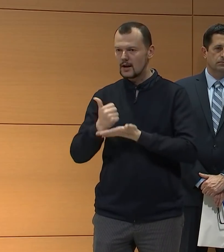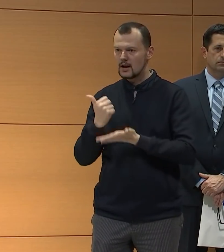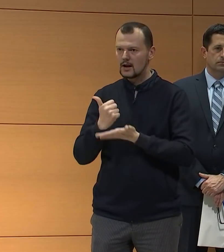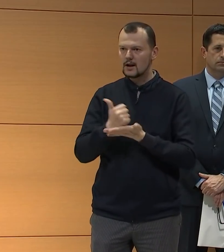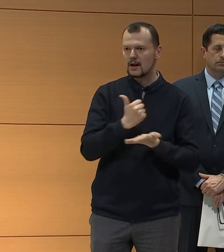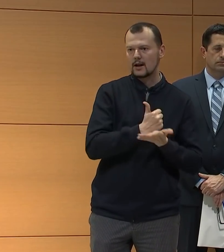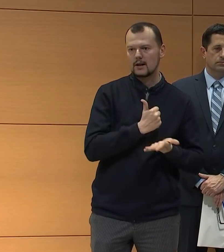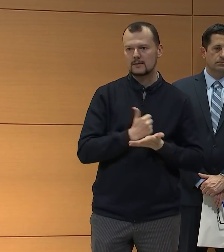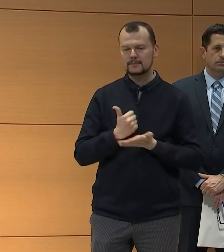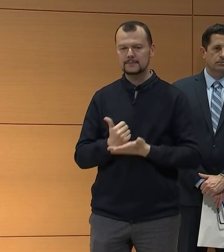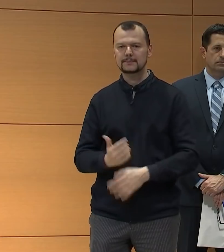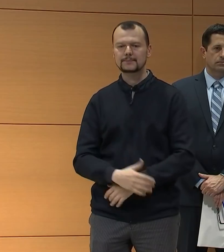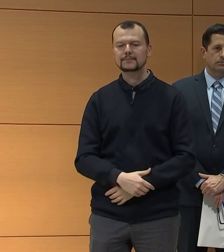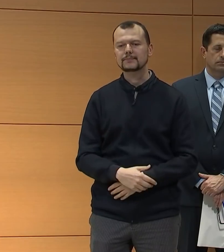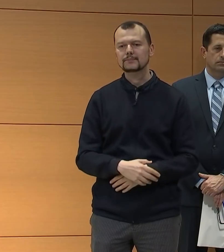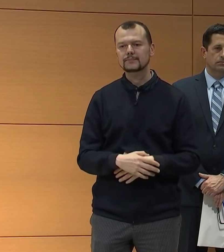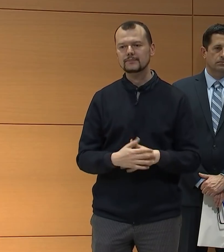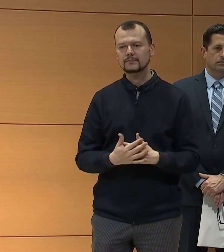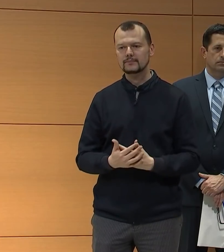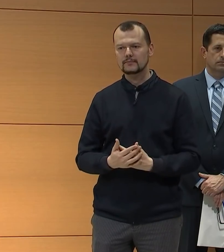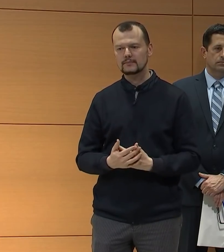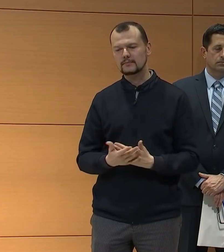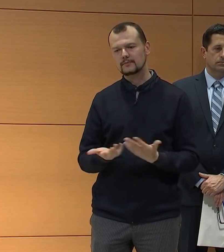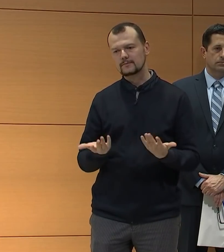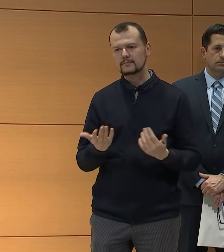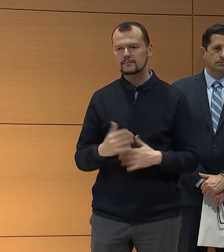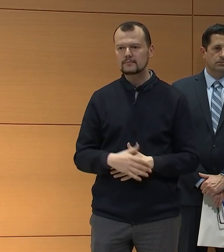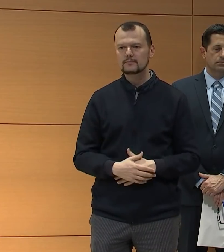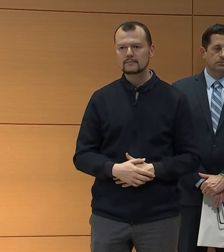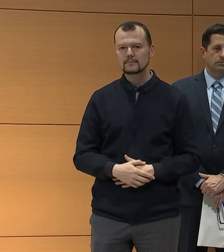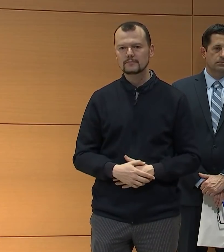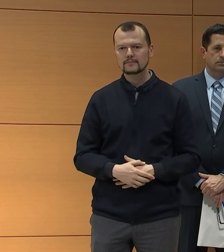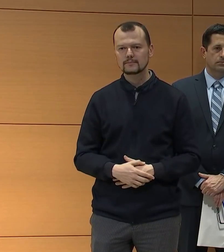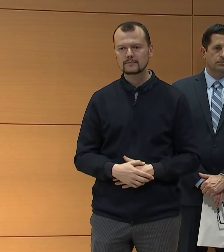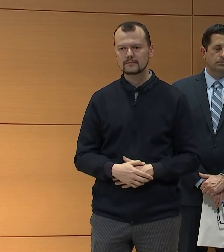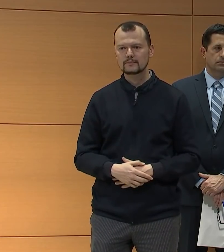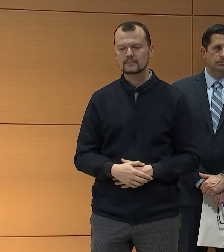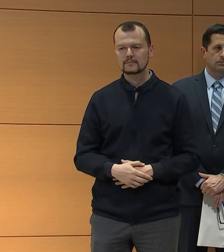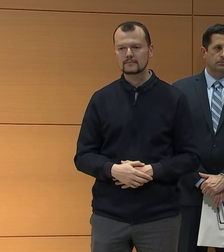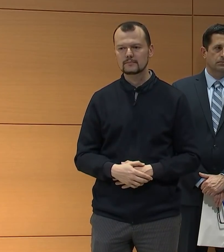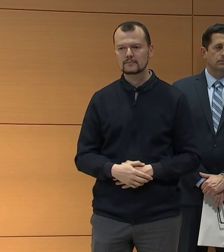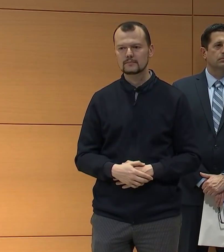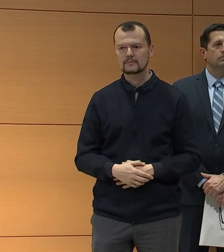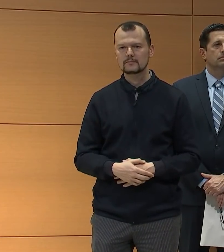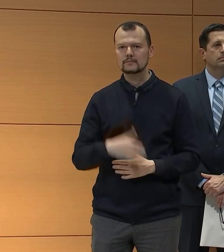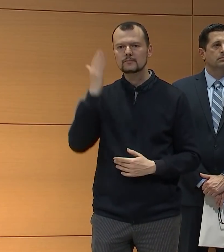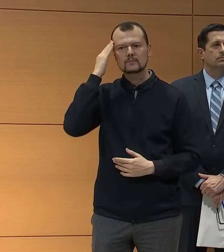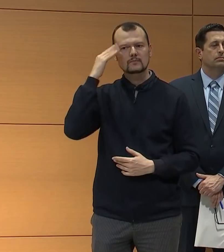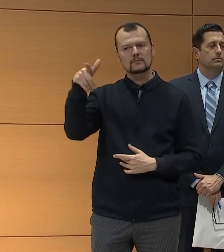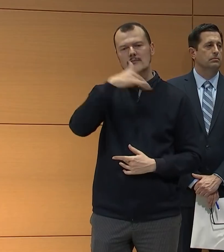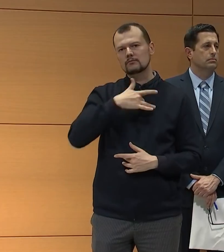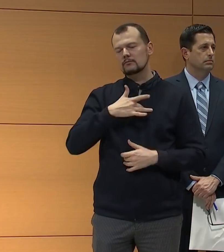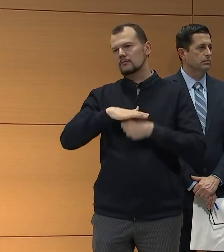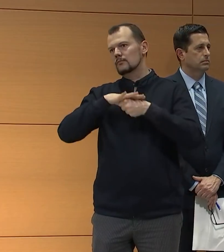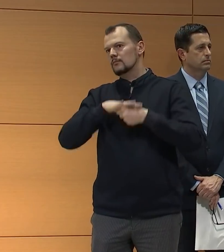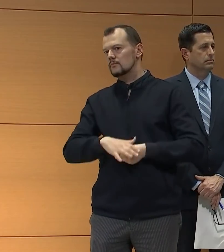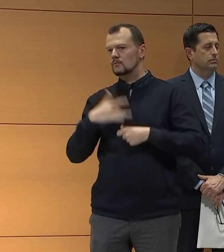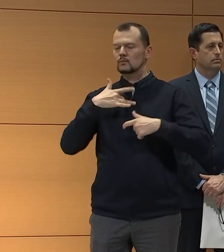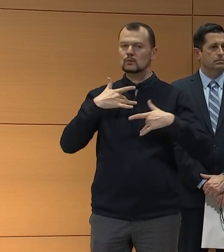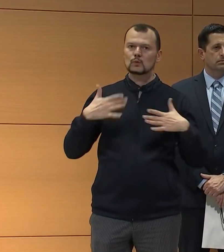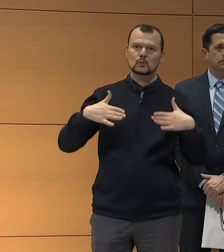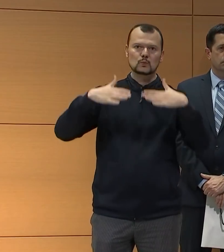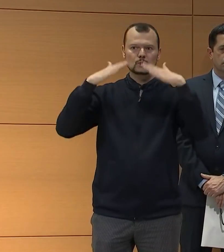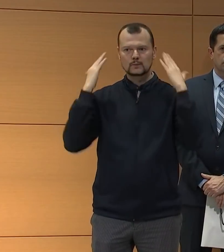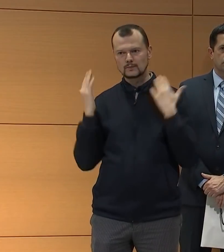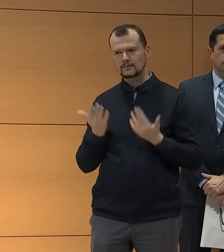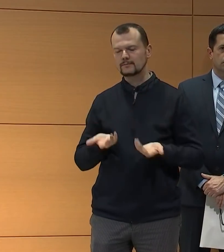stress that our community has is significant. And anyone watching the news right now is feeling that stress, and we